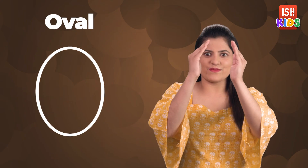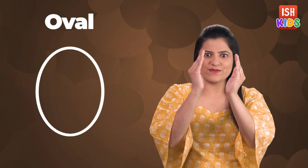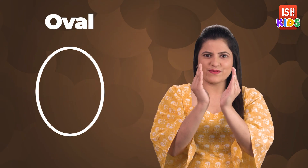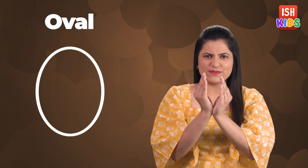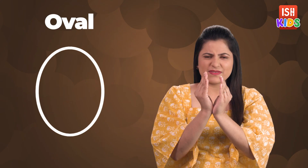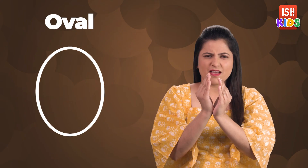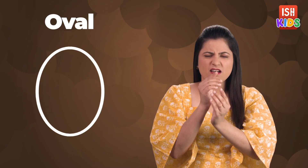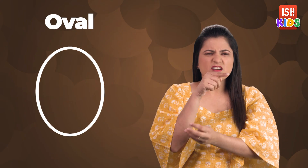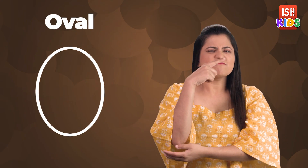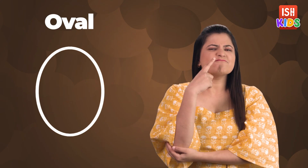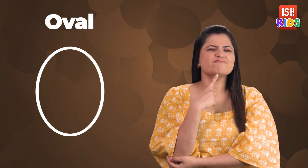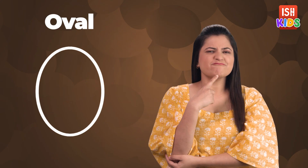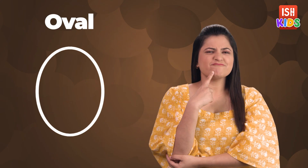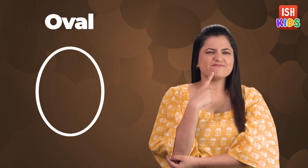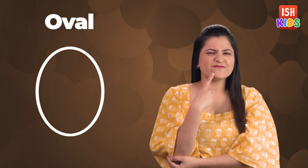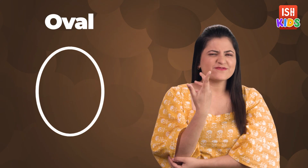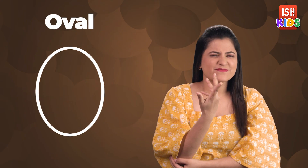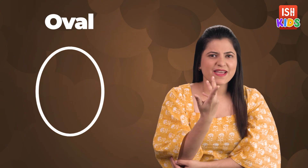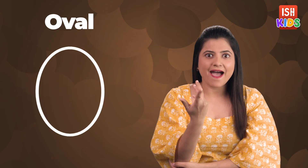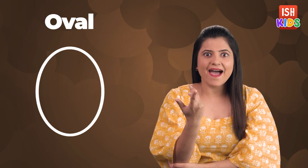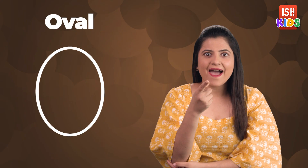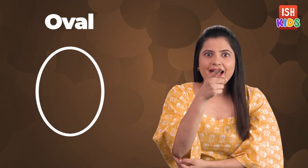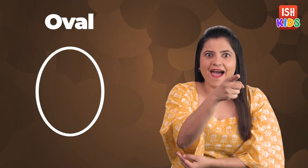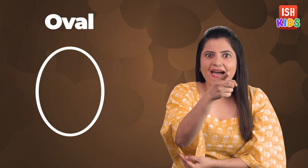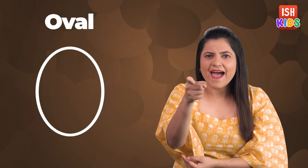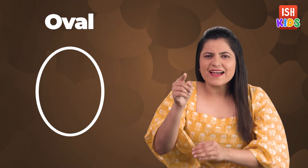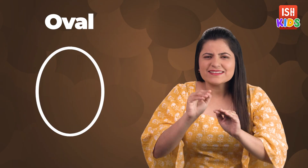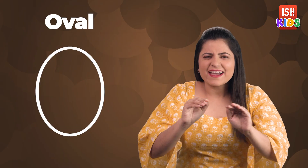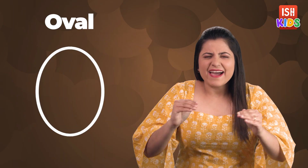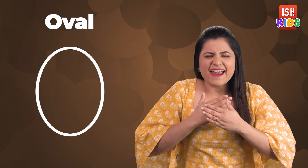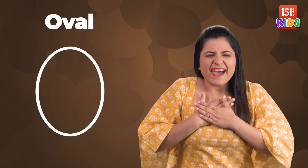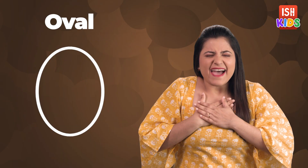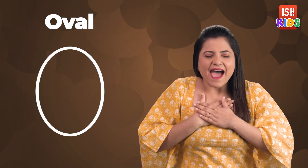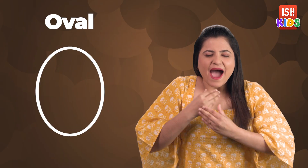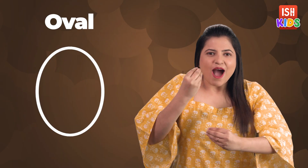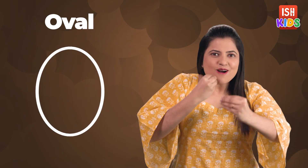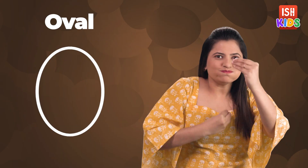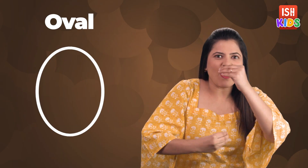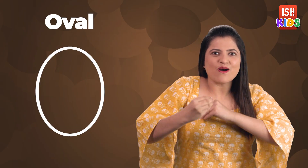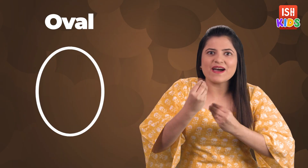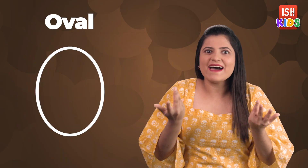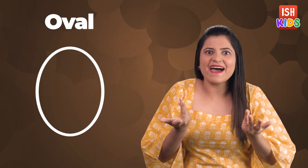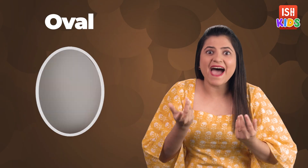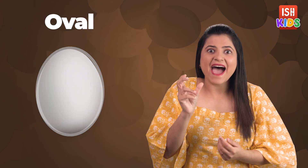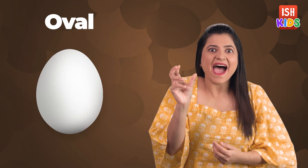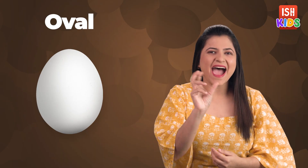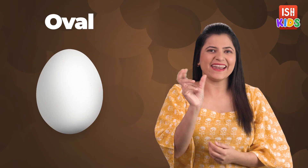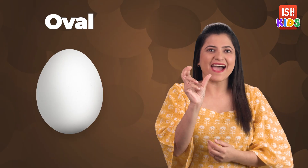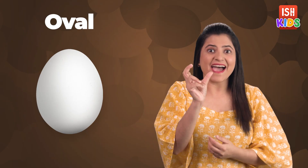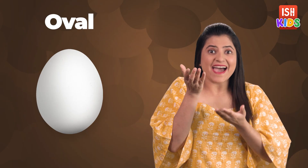Oval. Where have you seen this? Yes, you all love eating eggs. Eggs